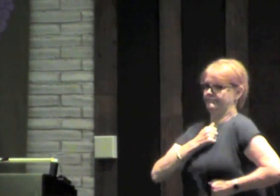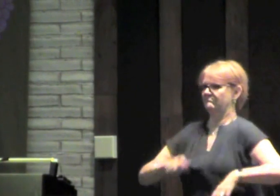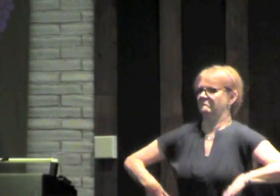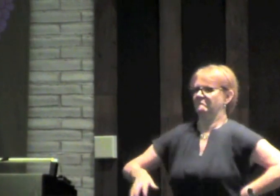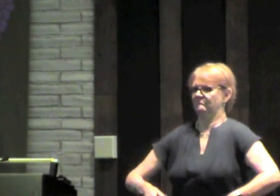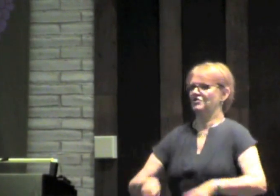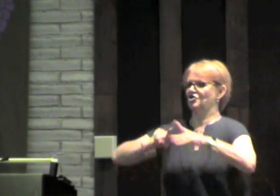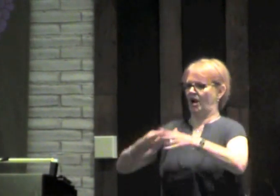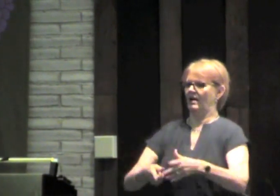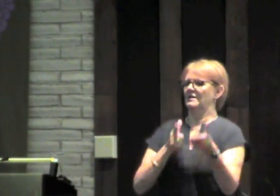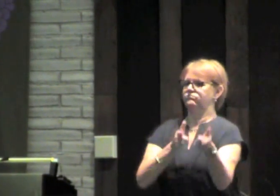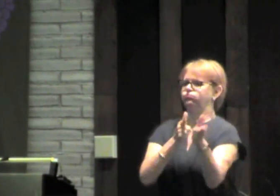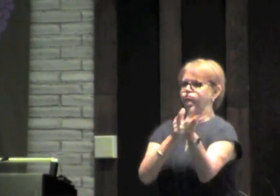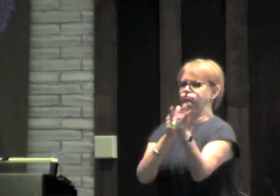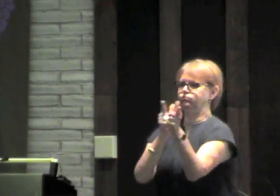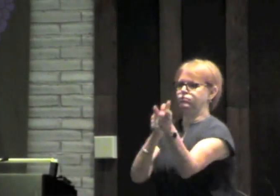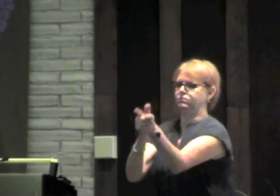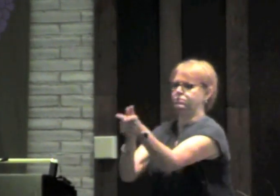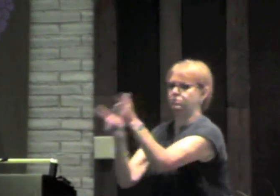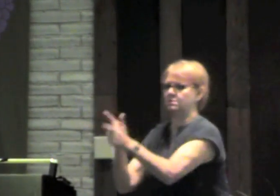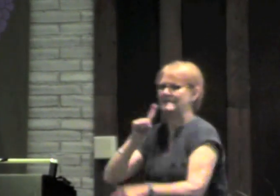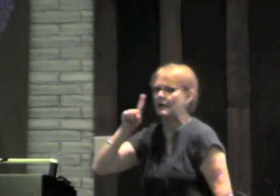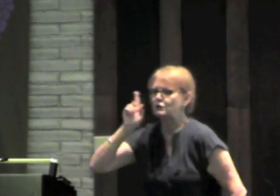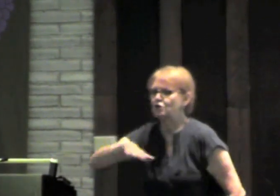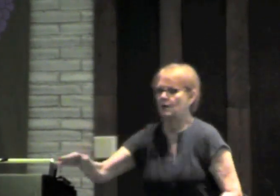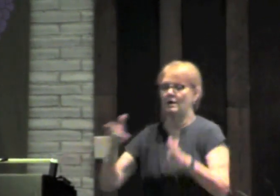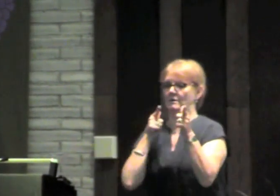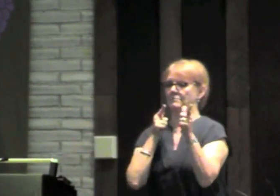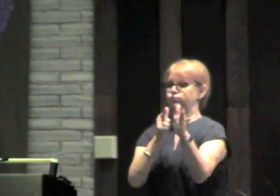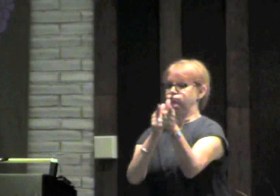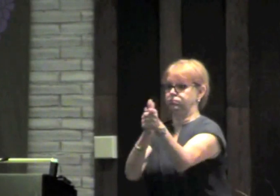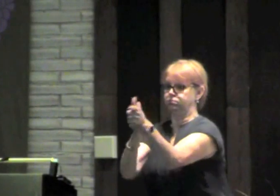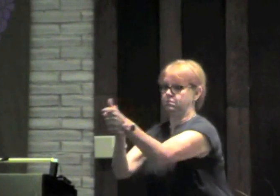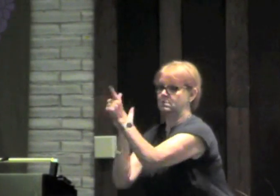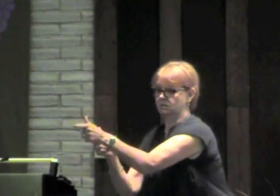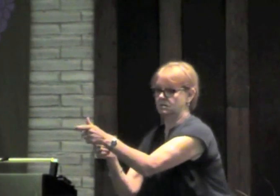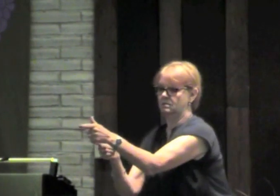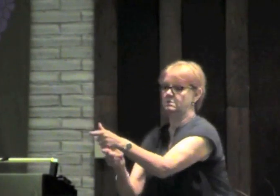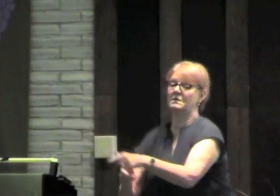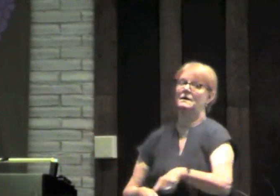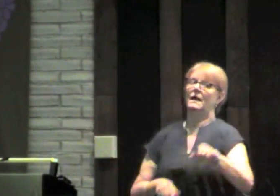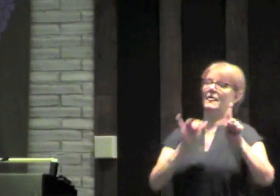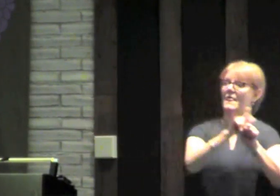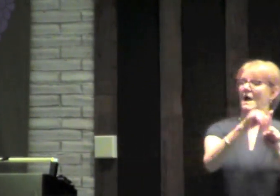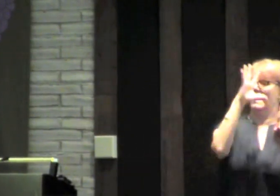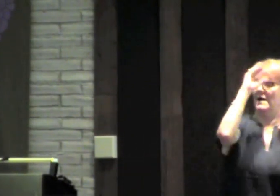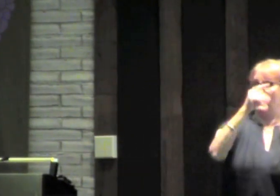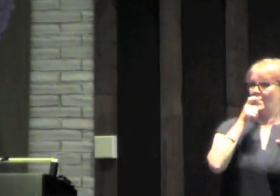people that looked like they were soldiers, and it started massacring the deaf children. They started shooting them. Now